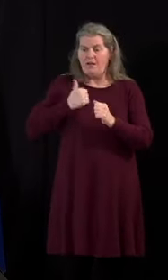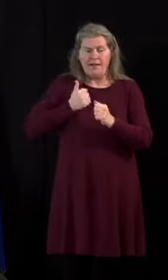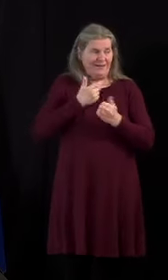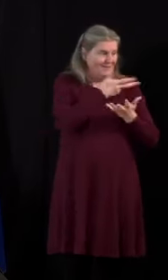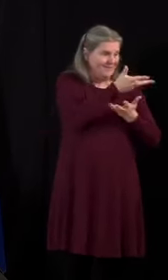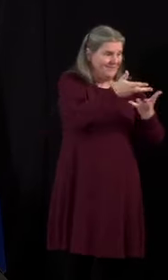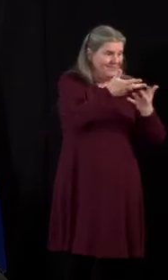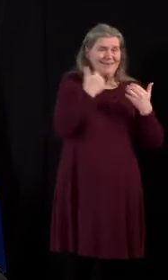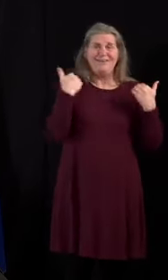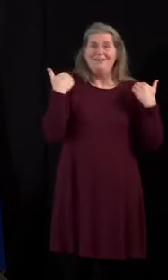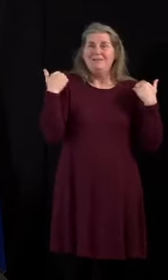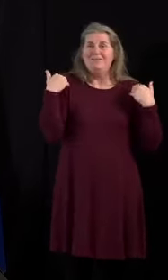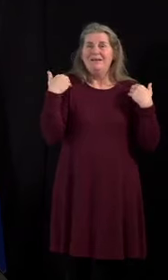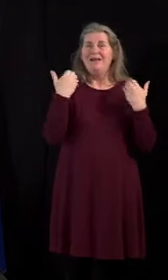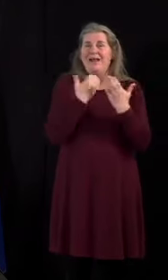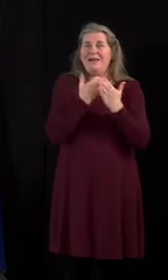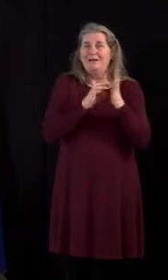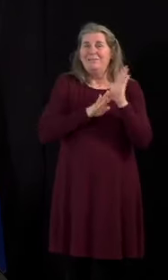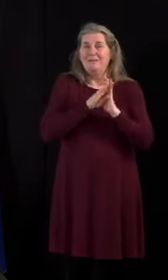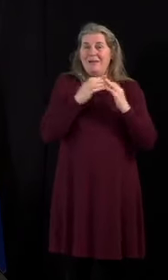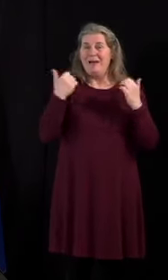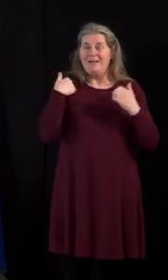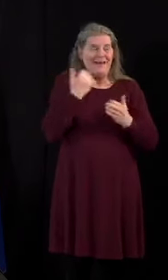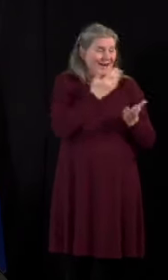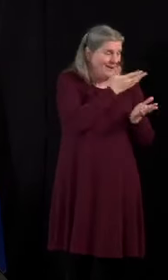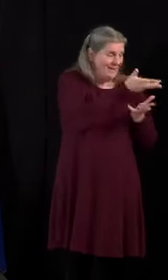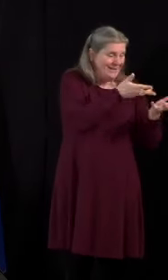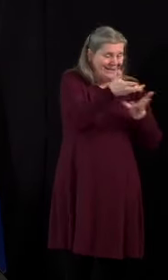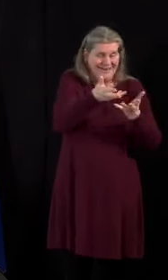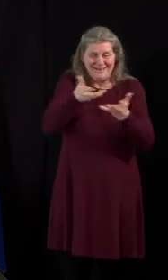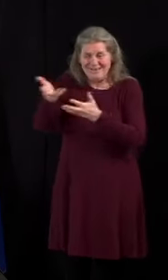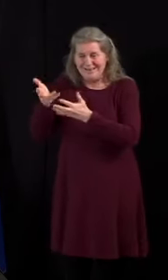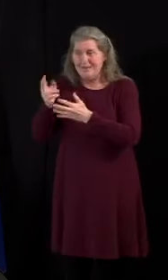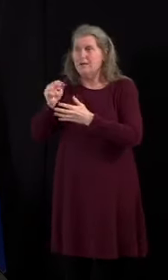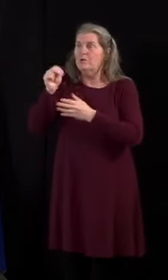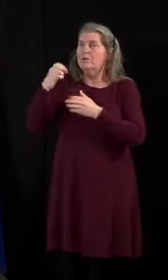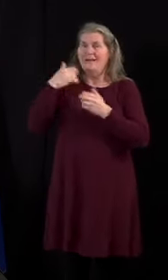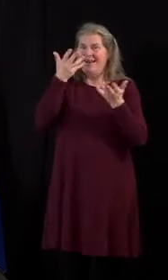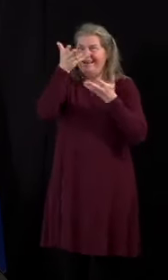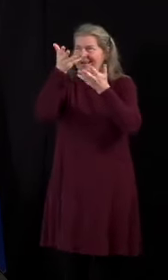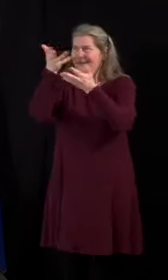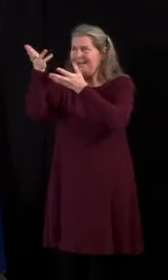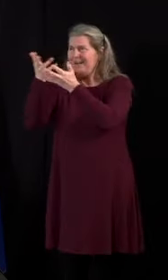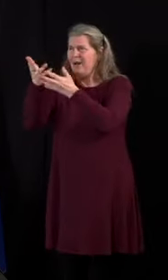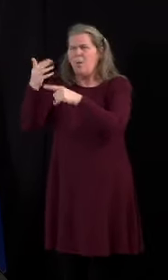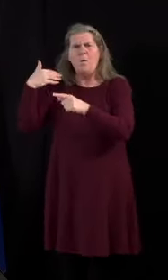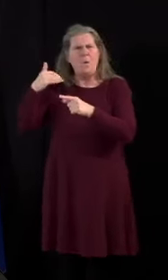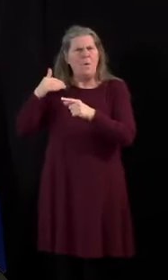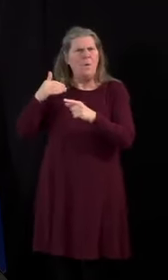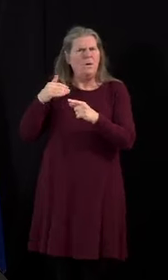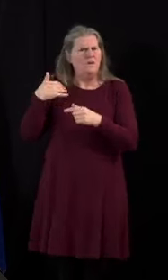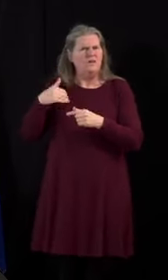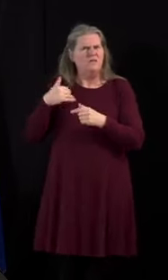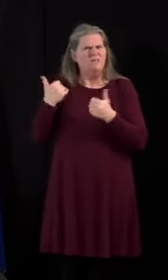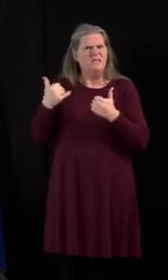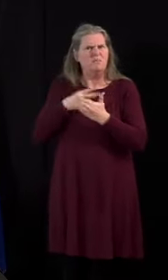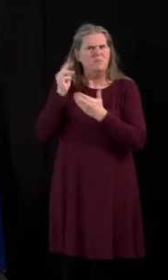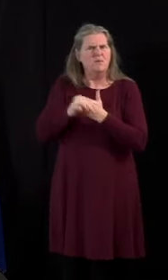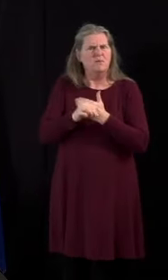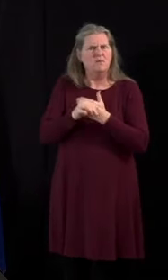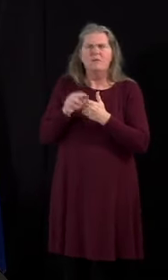that are ministers of economic development and across the north. And this is something where, I think Nunavut has put something